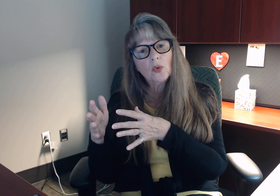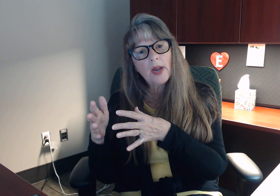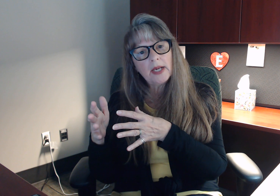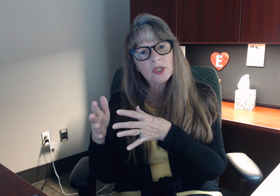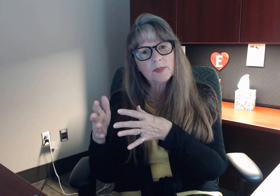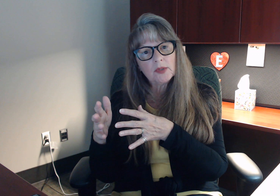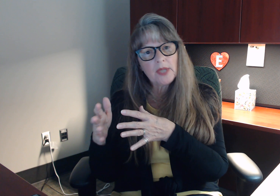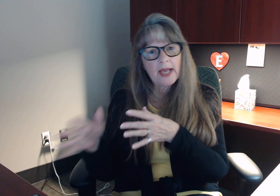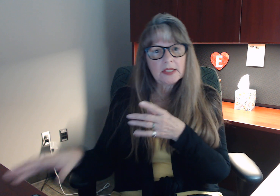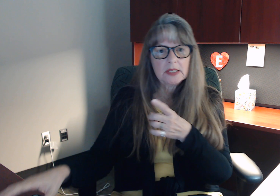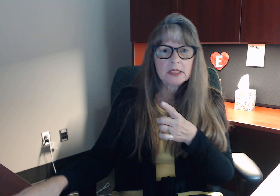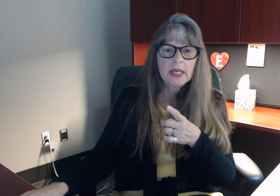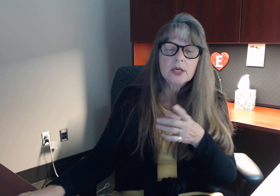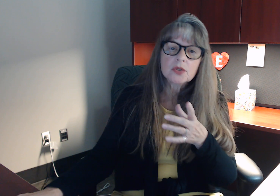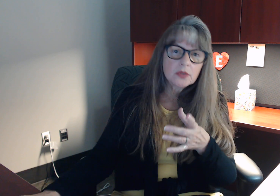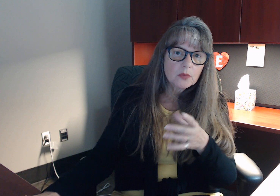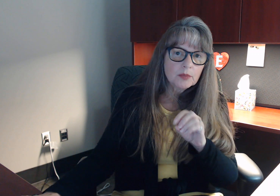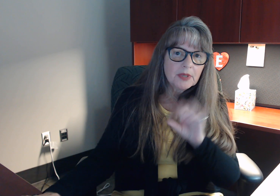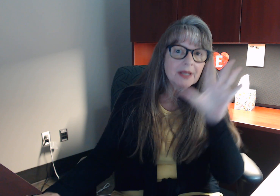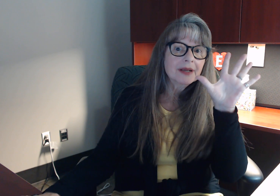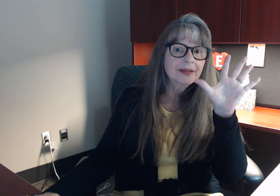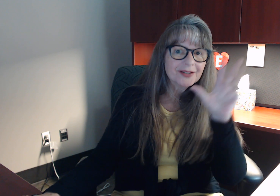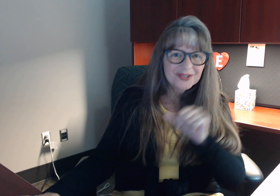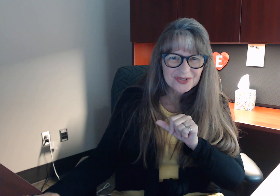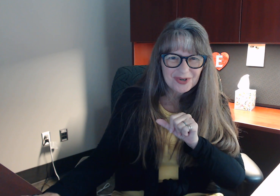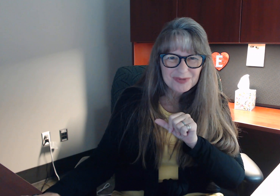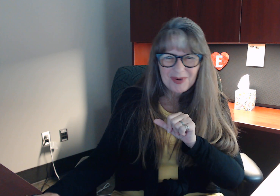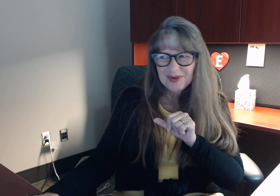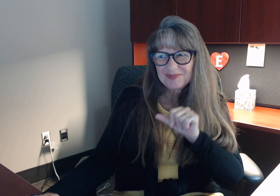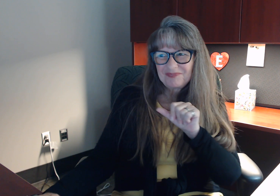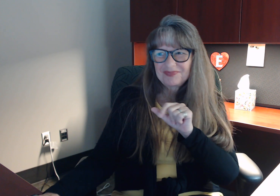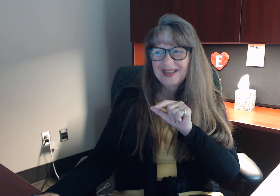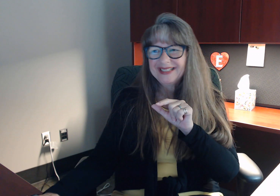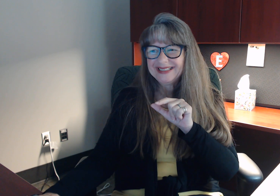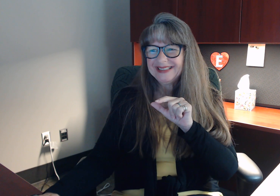ahead and spell taxes so that it would be clear, transparent.